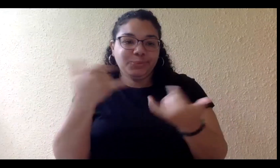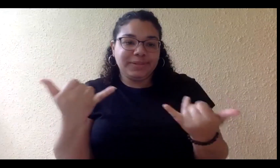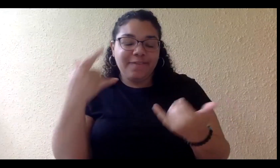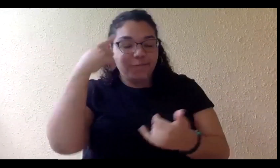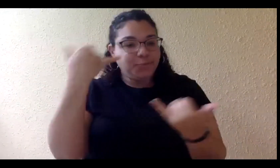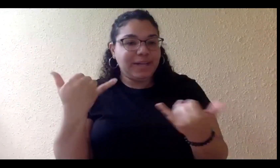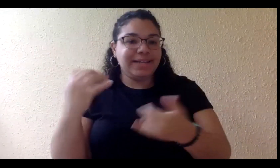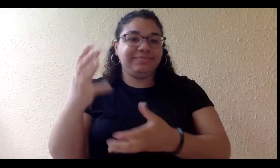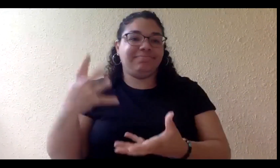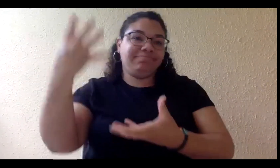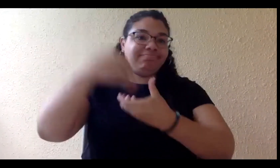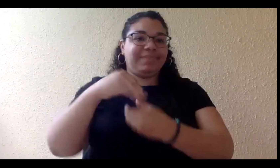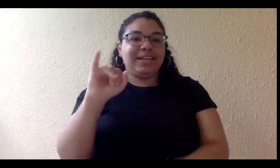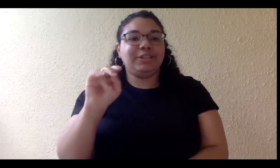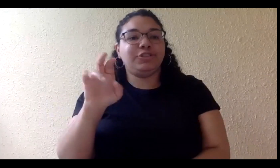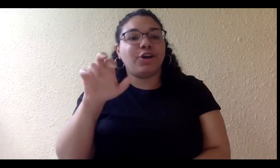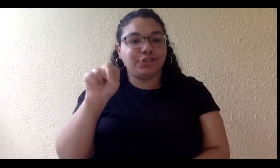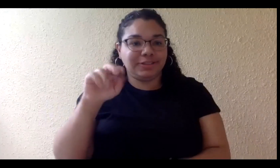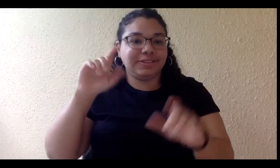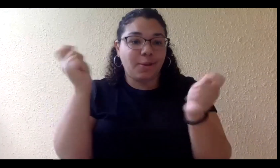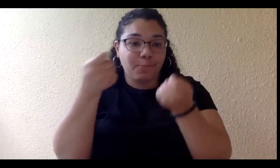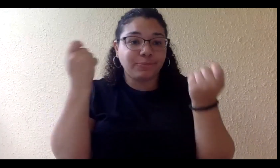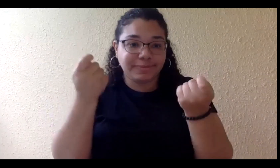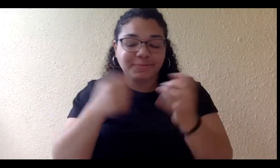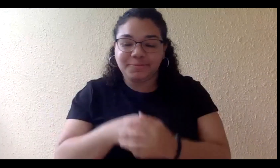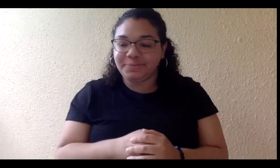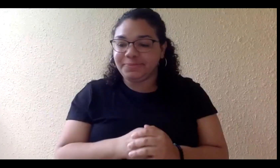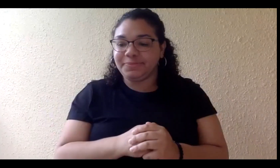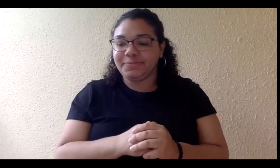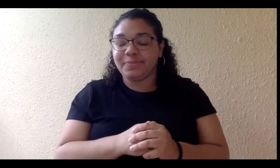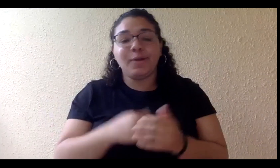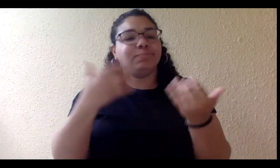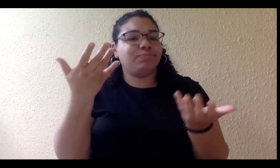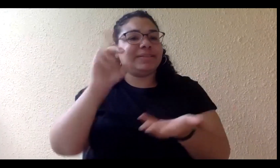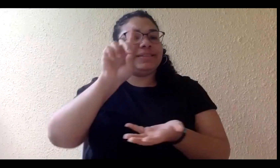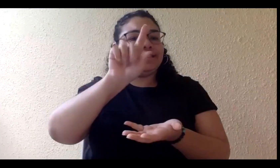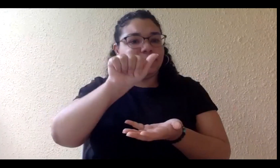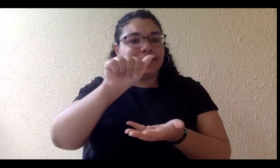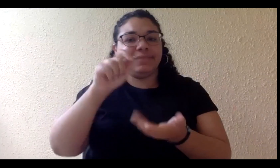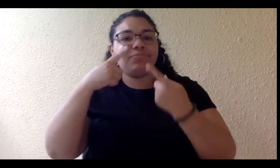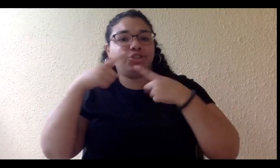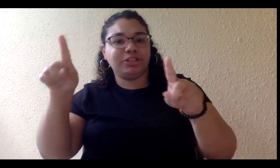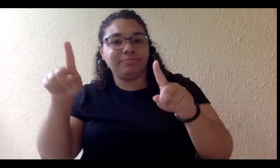I am honored to be here today for this induction ceremony.